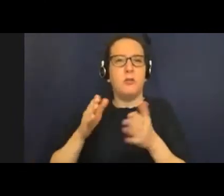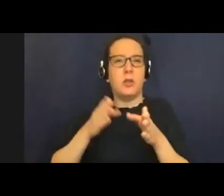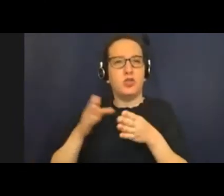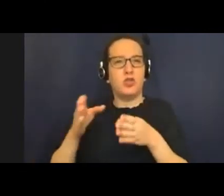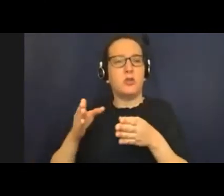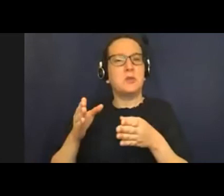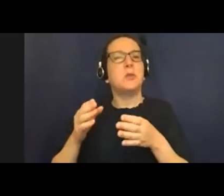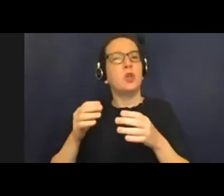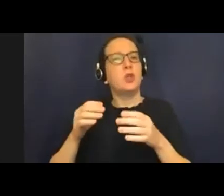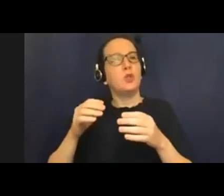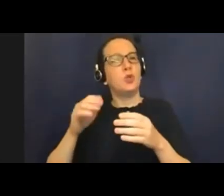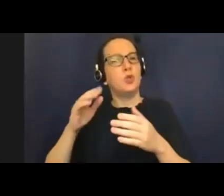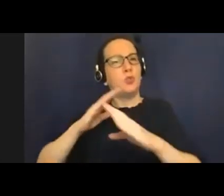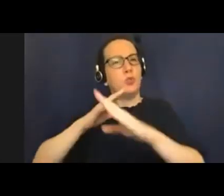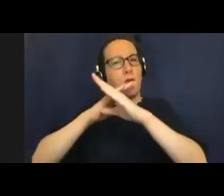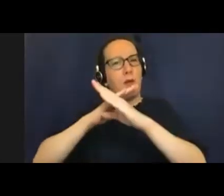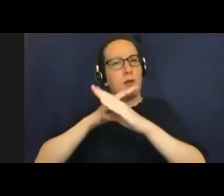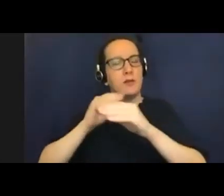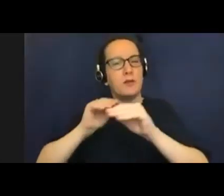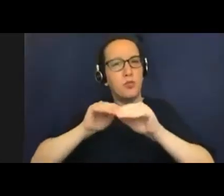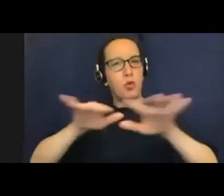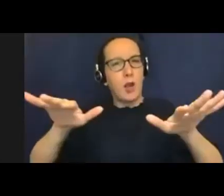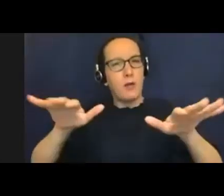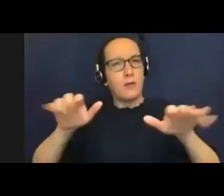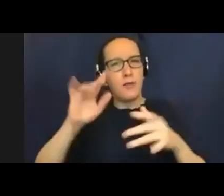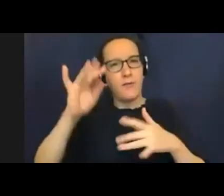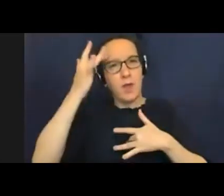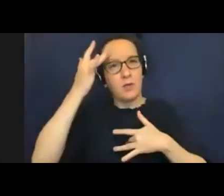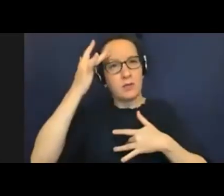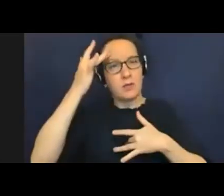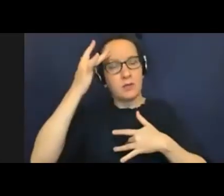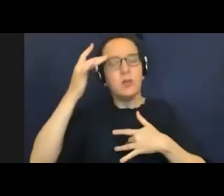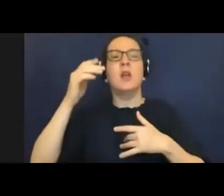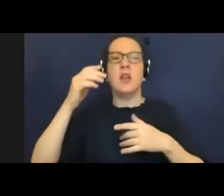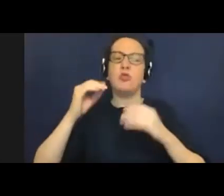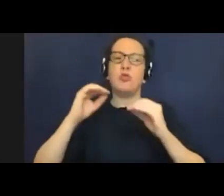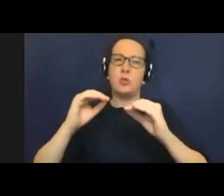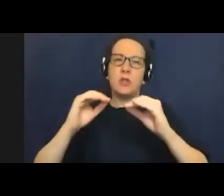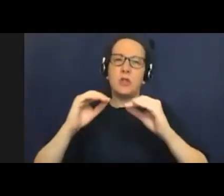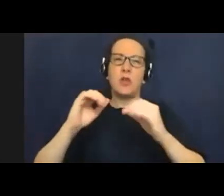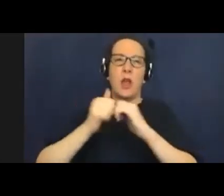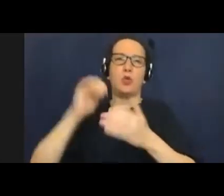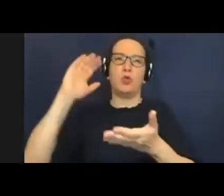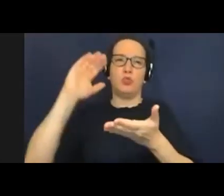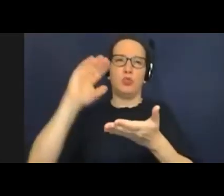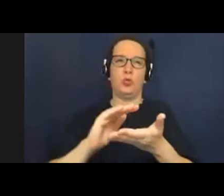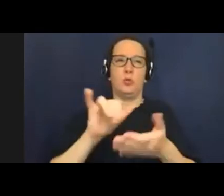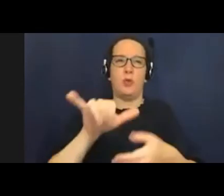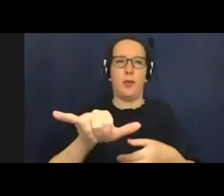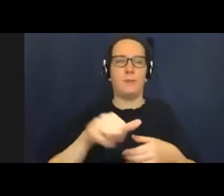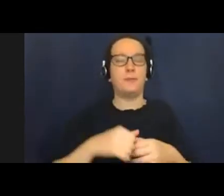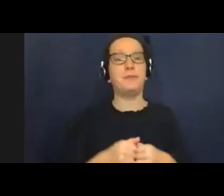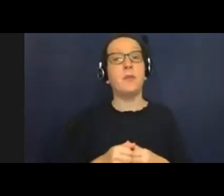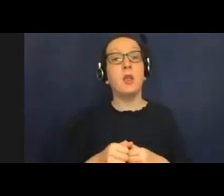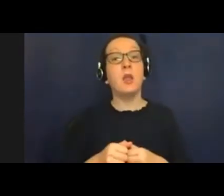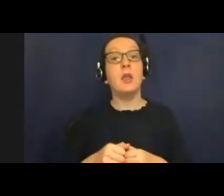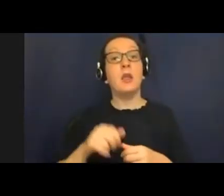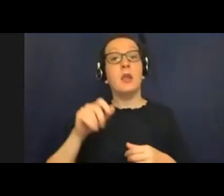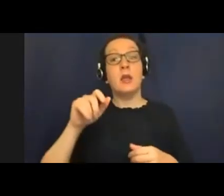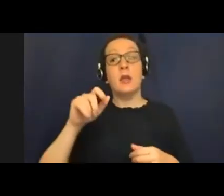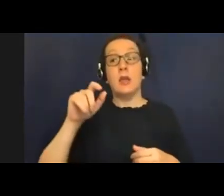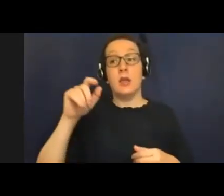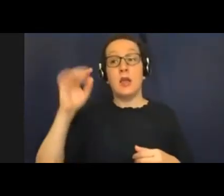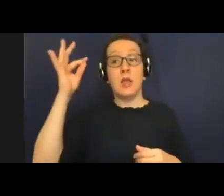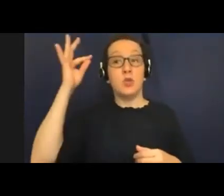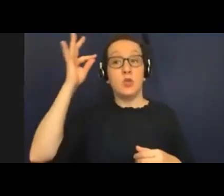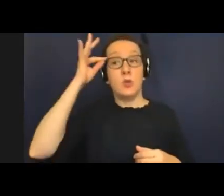In Tunisia, we've held a series of webinars with the deaf community to discuss how